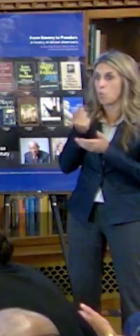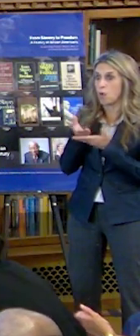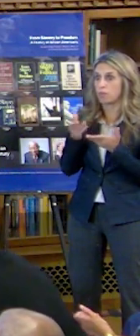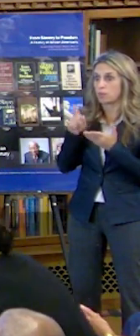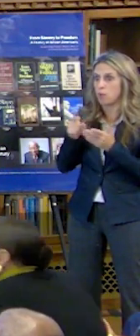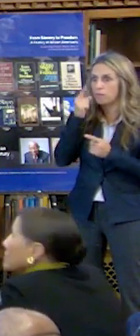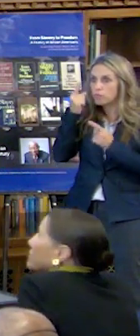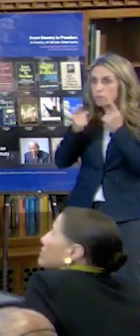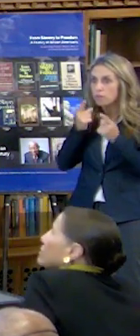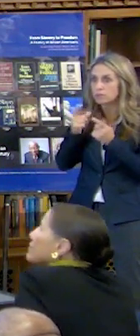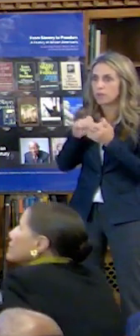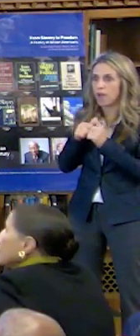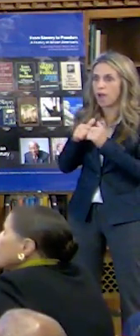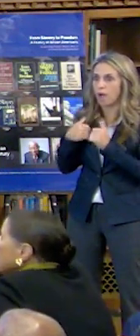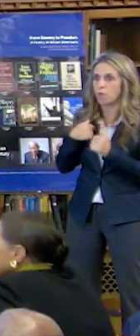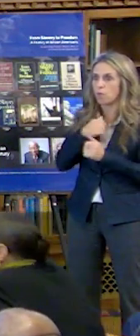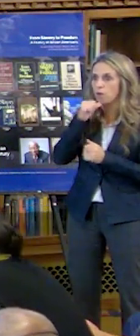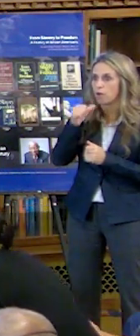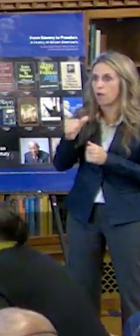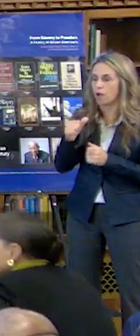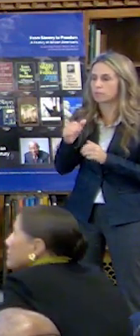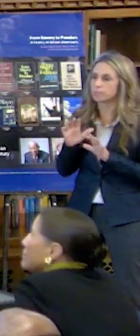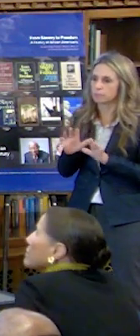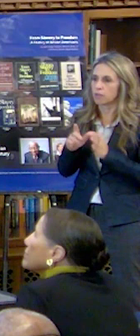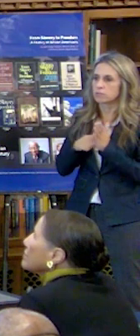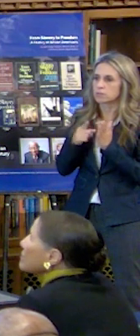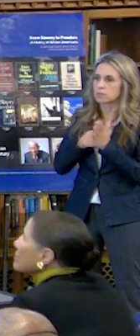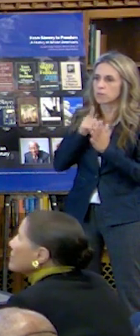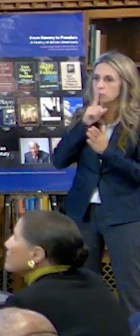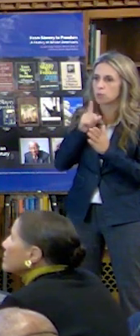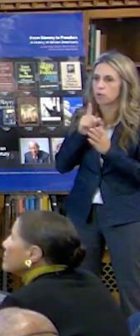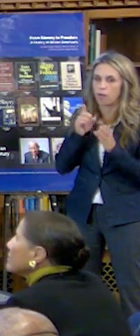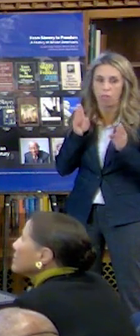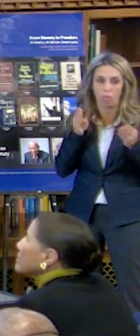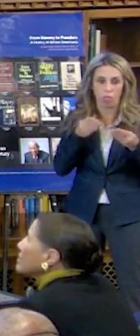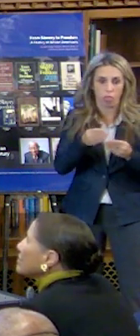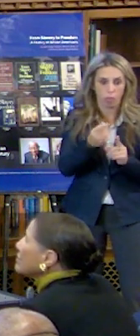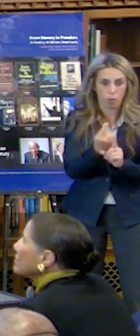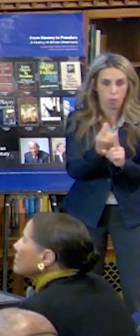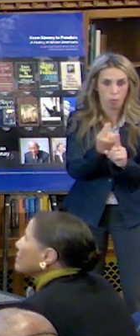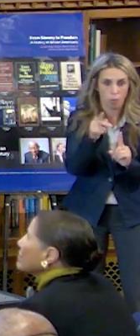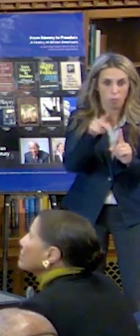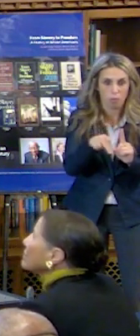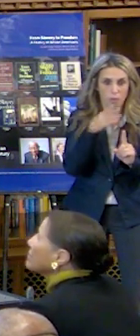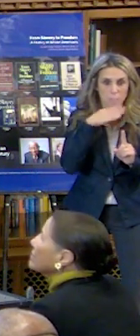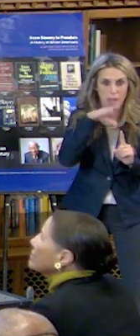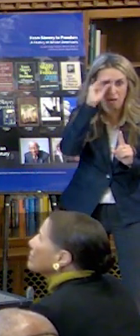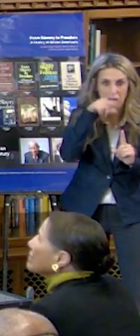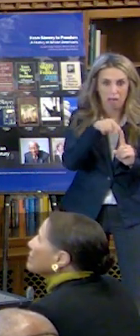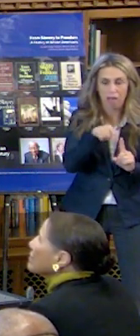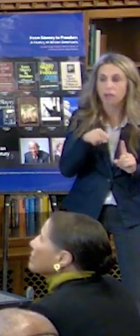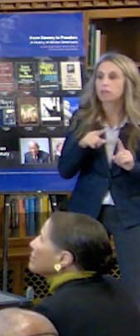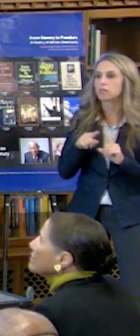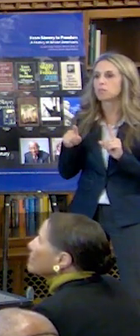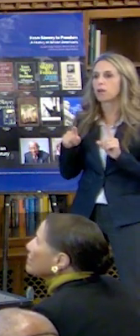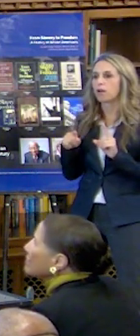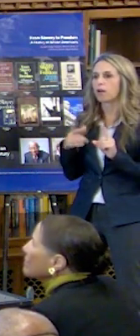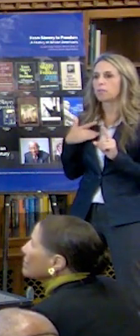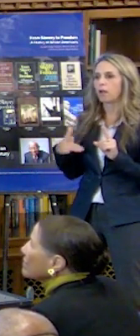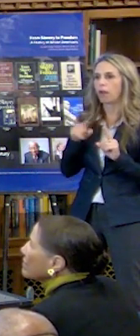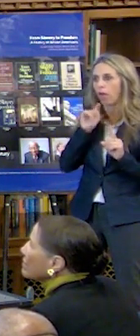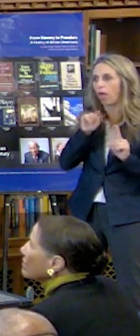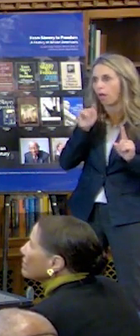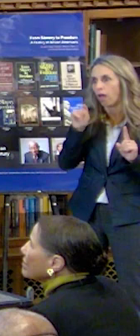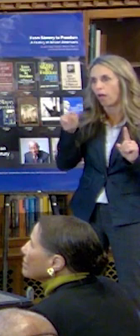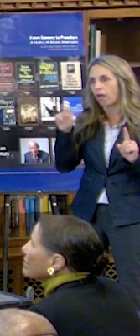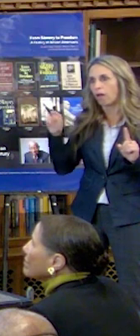about is the way that we're not sort of I mean sometimes we are singling out individual bad guys but usually to stand in and tell us something